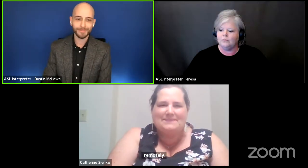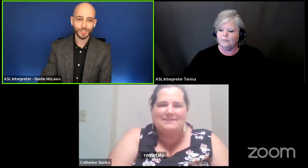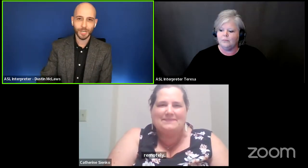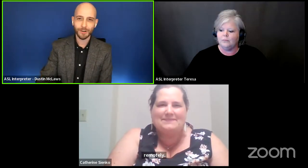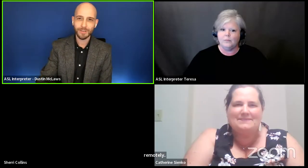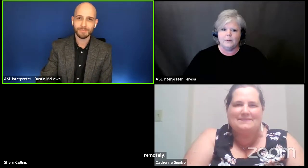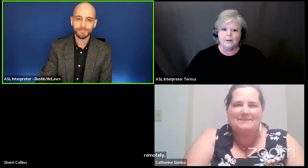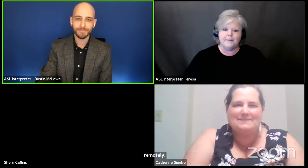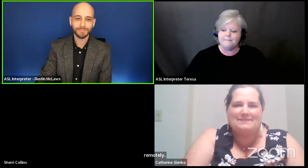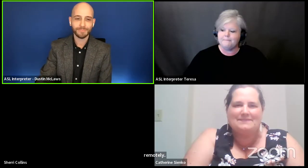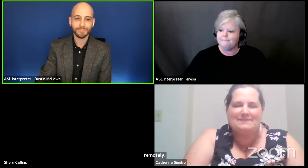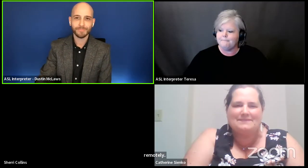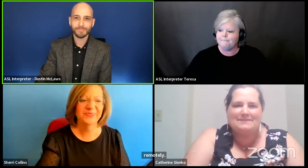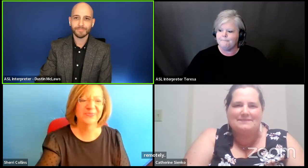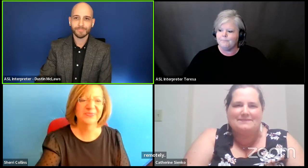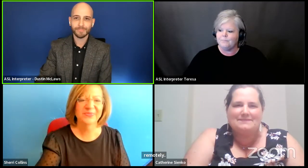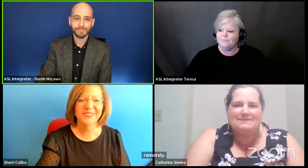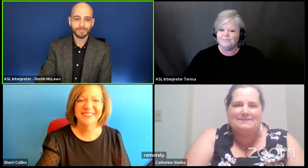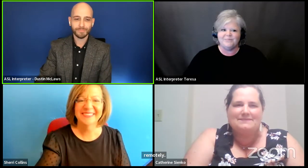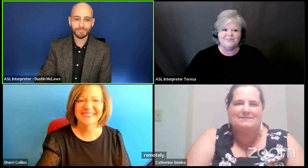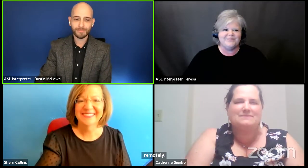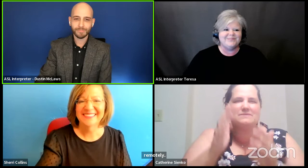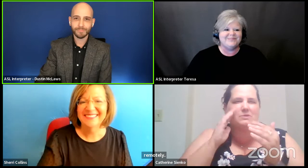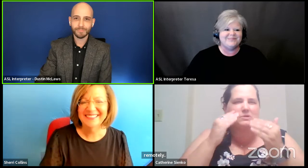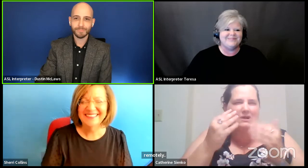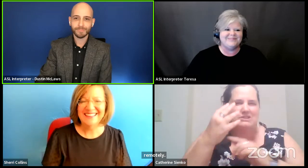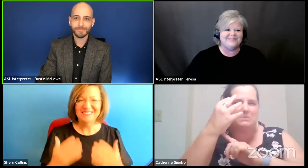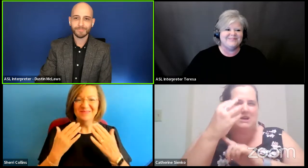update. Sherry?